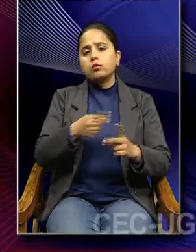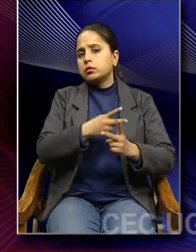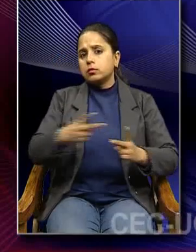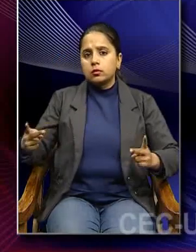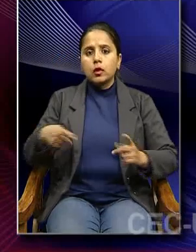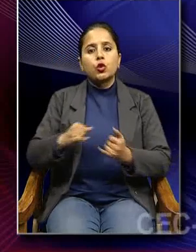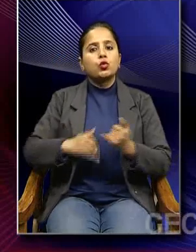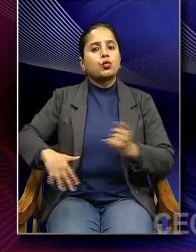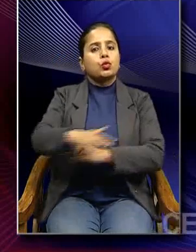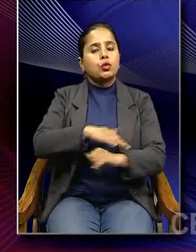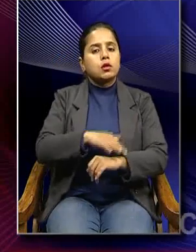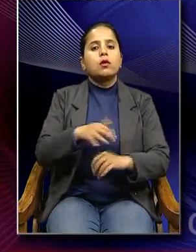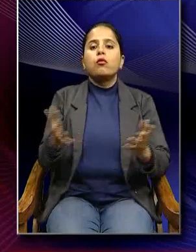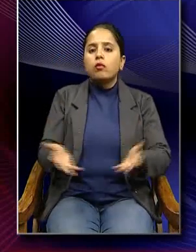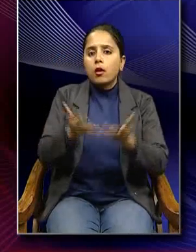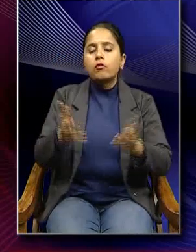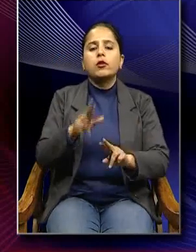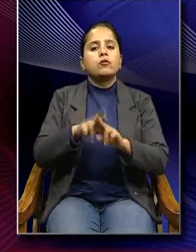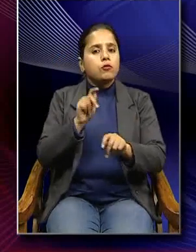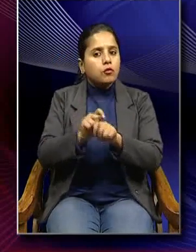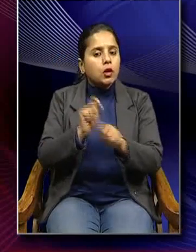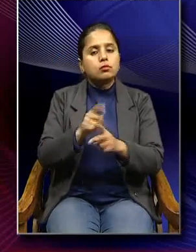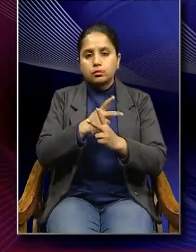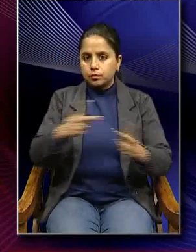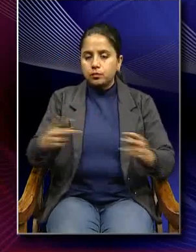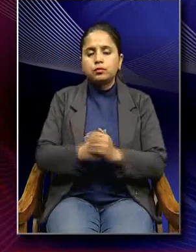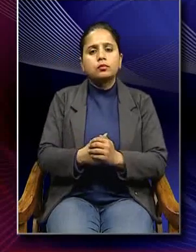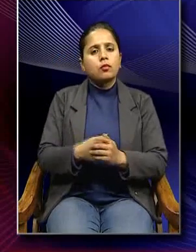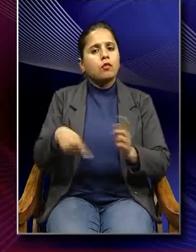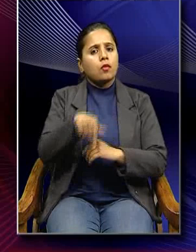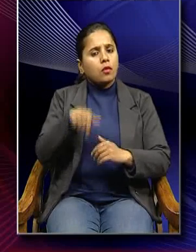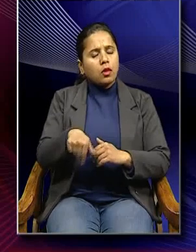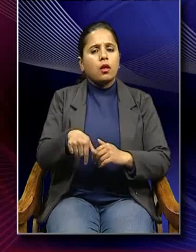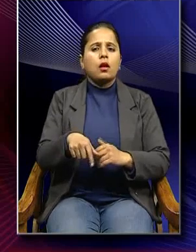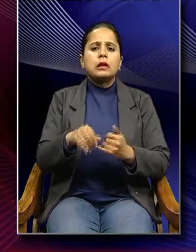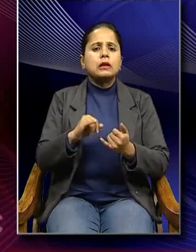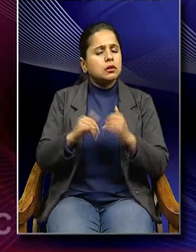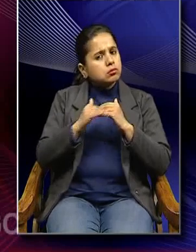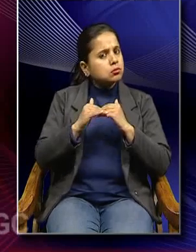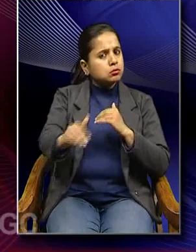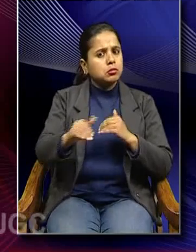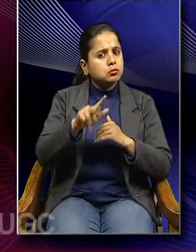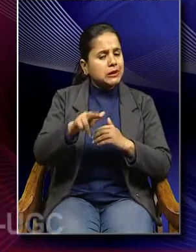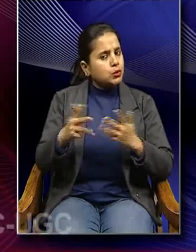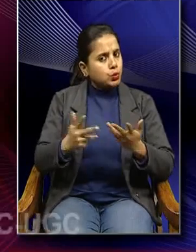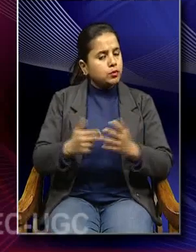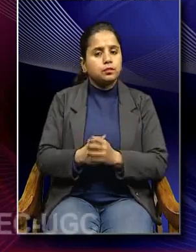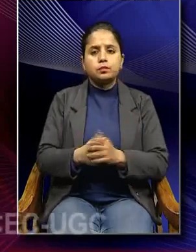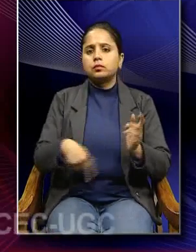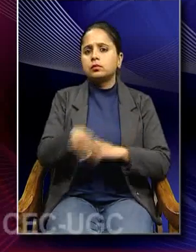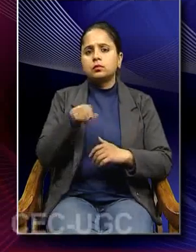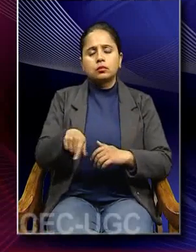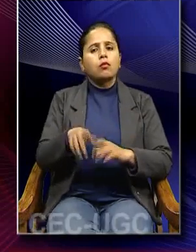of social welfare functions. Now, what is sustainability? It is